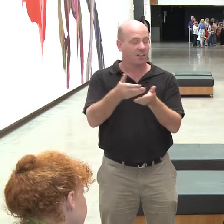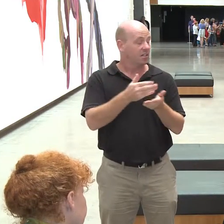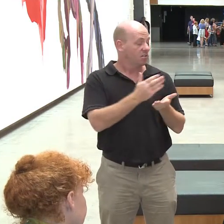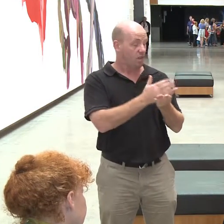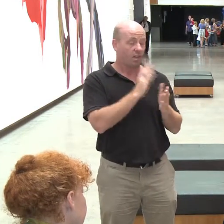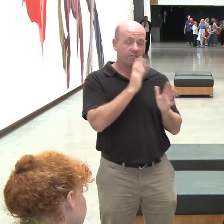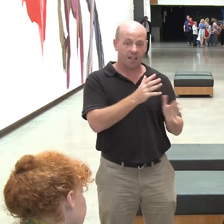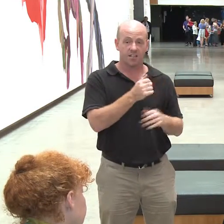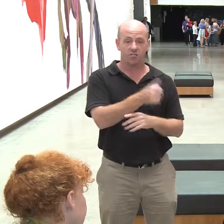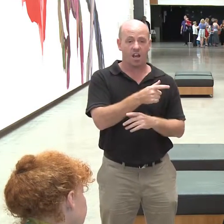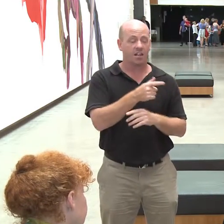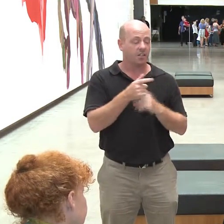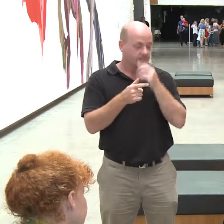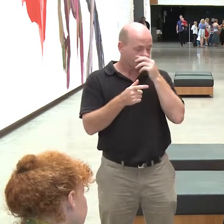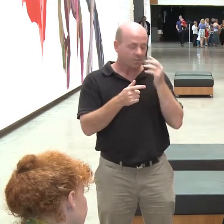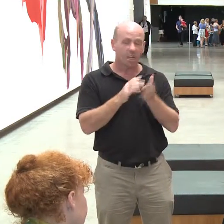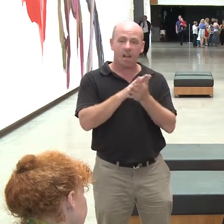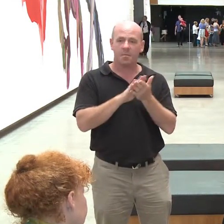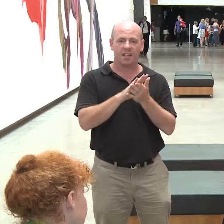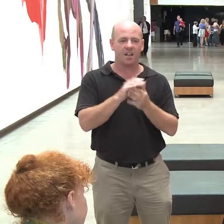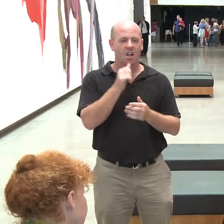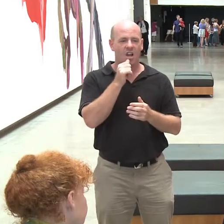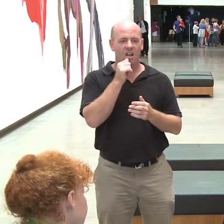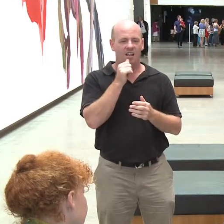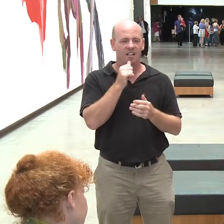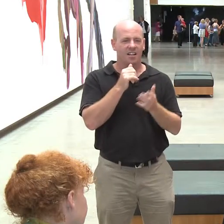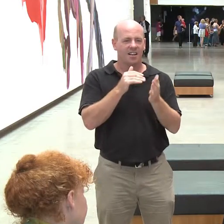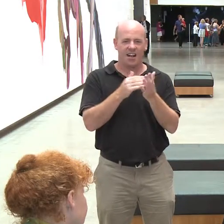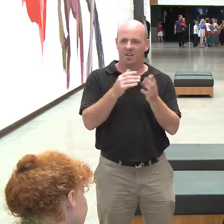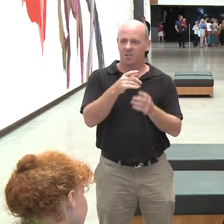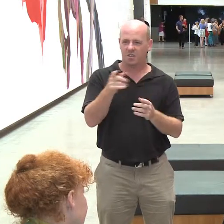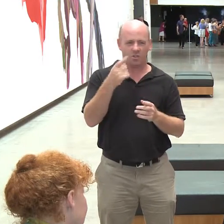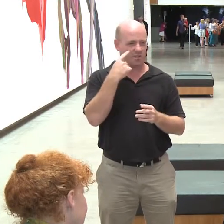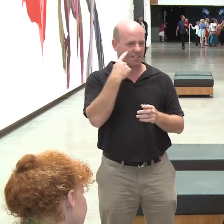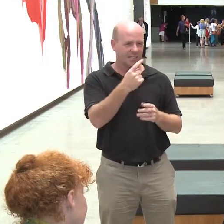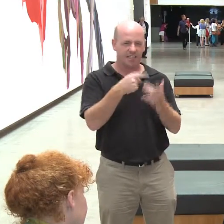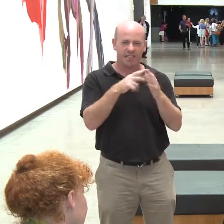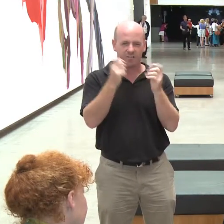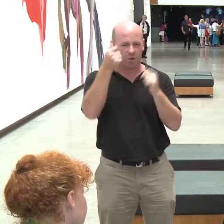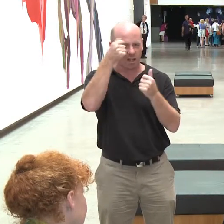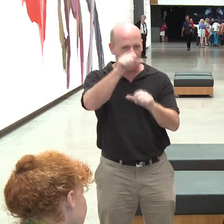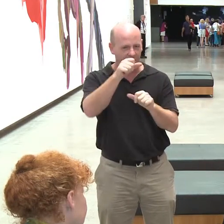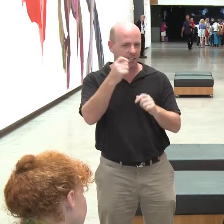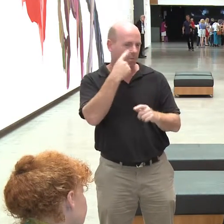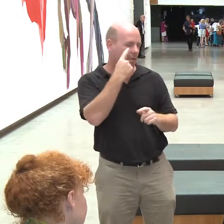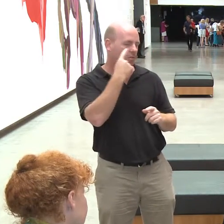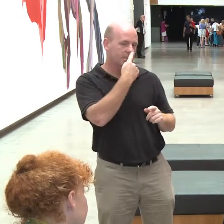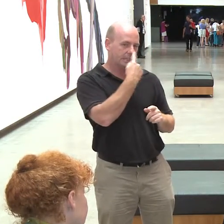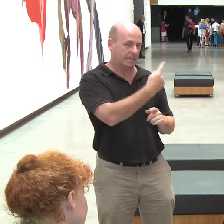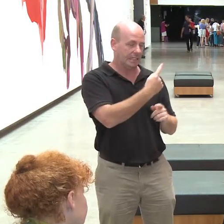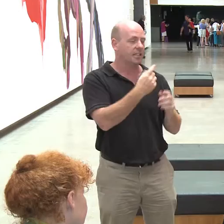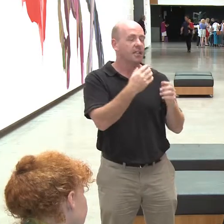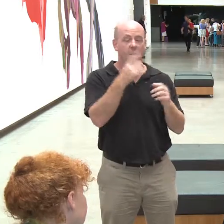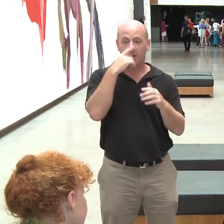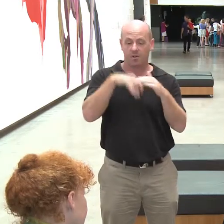absolutely fascinating. That, I mean, it won't have escaped the notice of attentive visitors that several of the artists in the